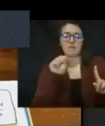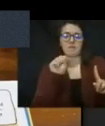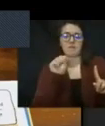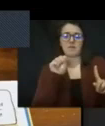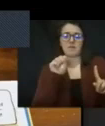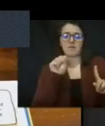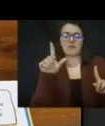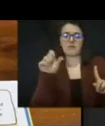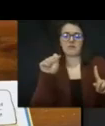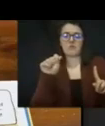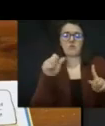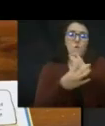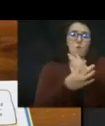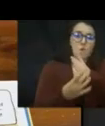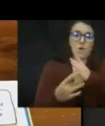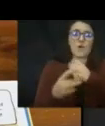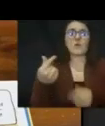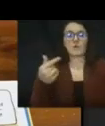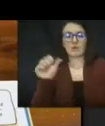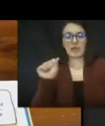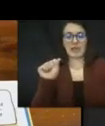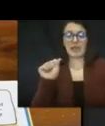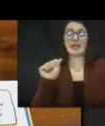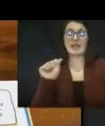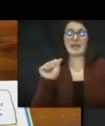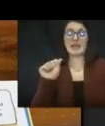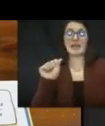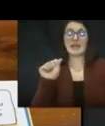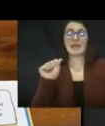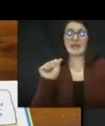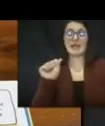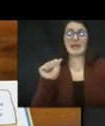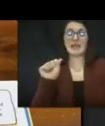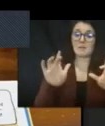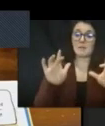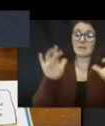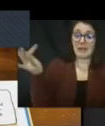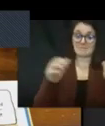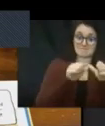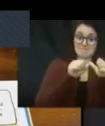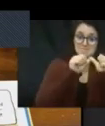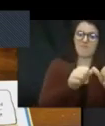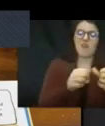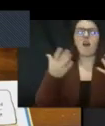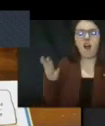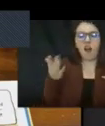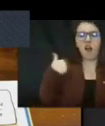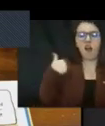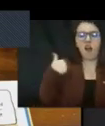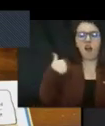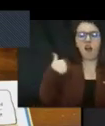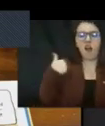and natural gas. Plastic is strong, lightweight, and lasts a long time. No wonder we use it to make so many